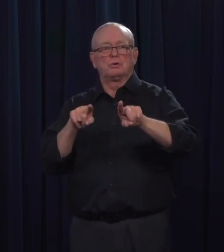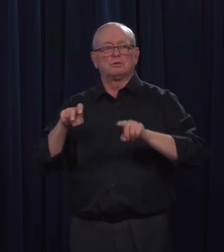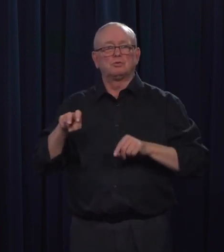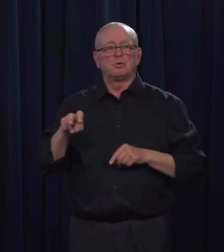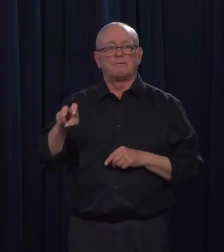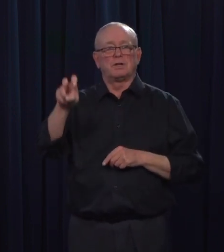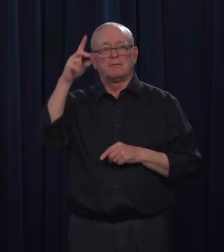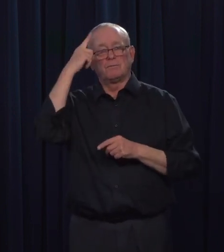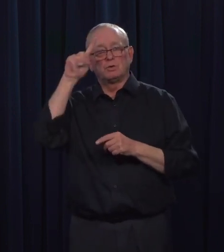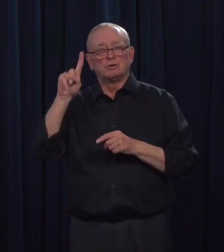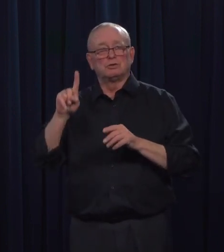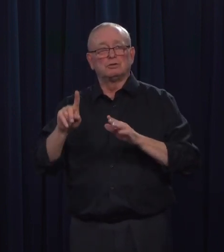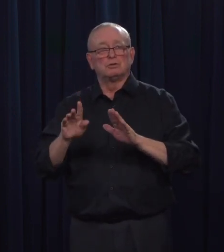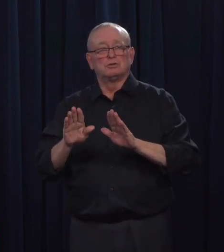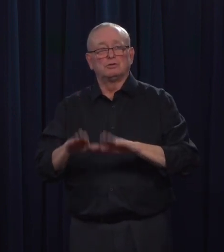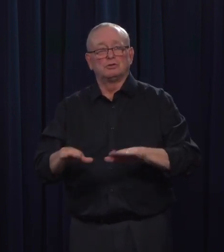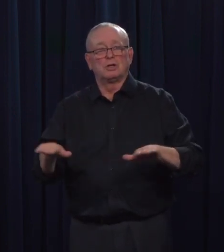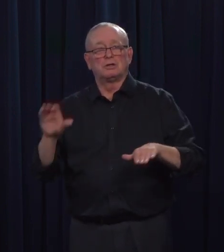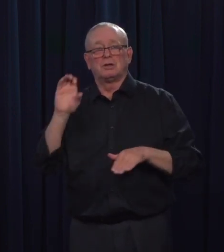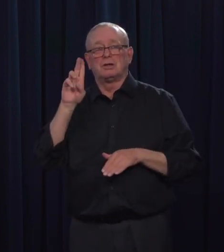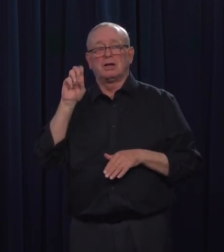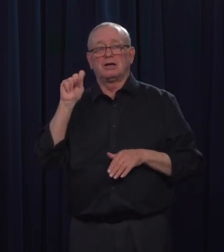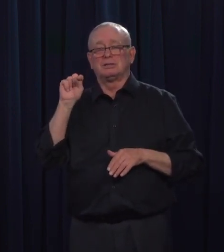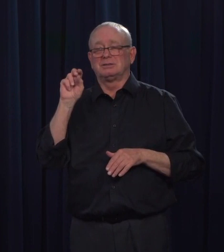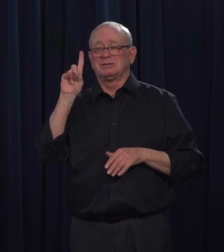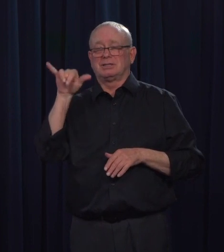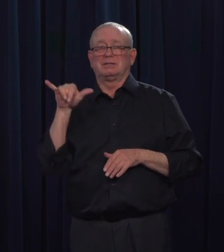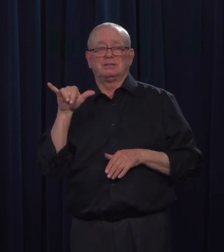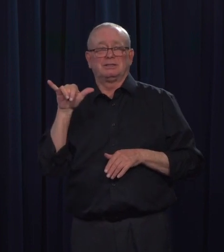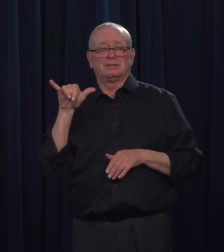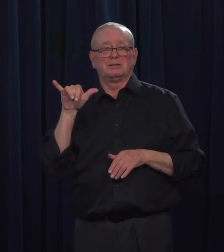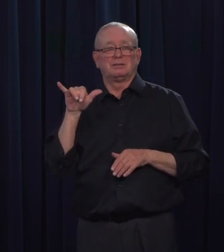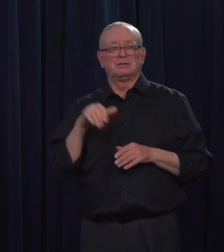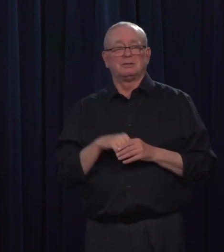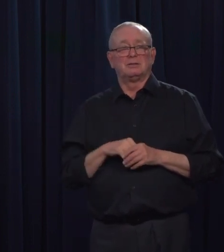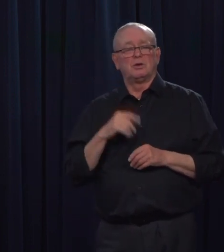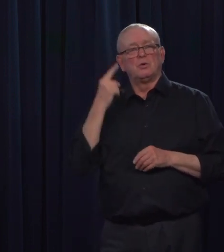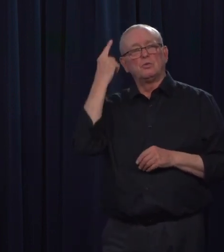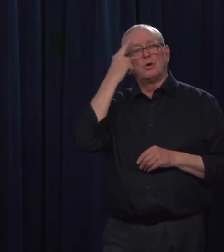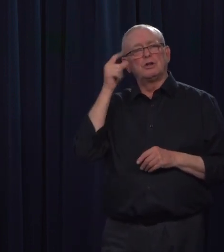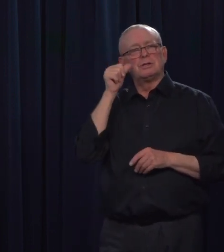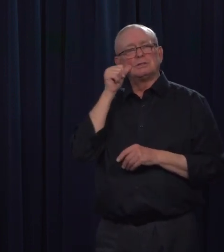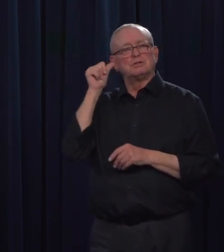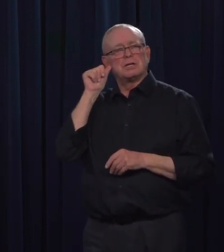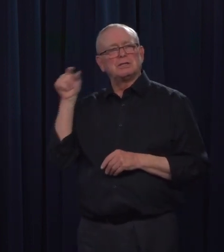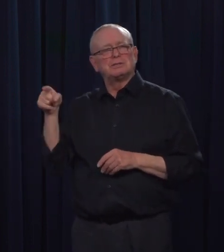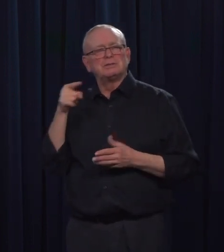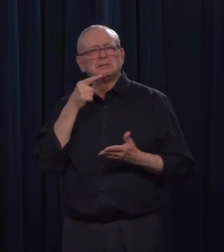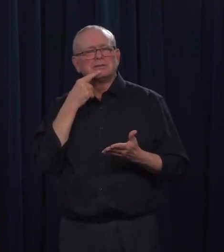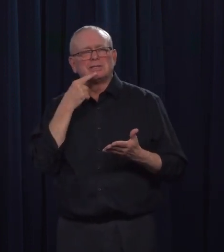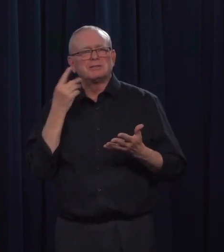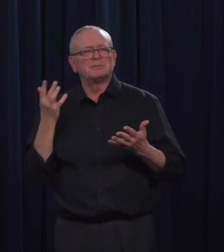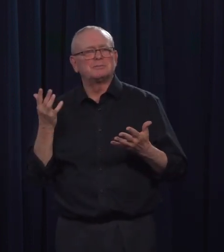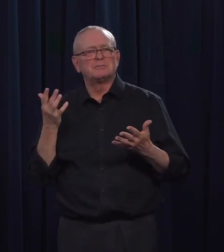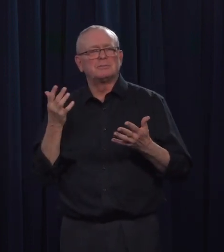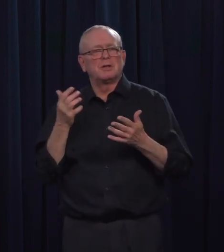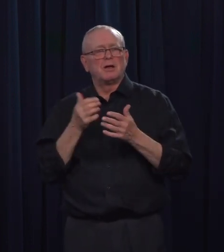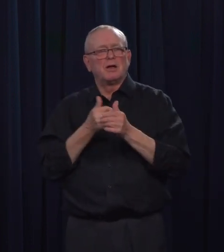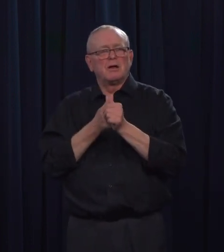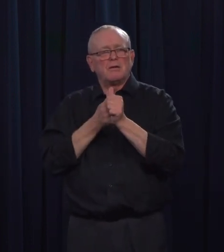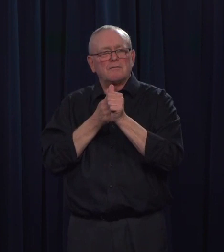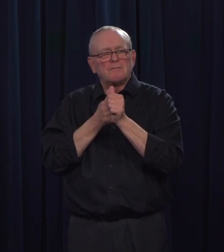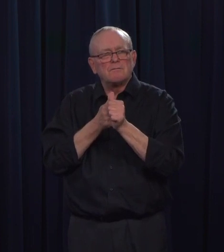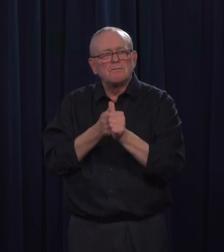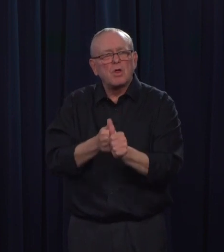restricting travel even to other cities. So should orders be put on hold to abide by that no travel recommendation? So